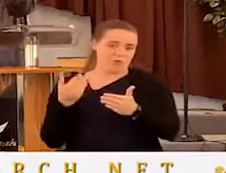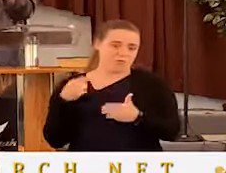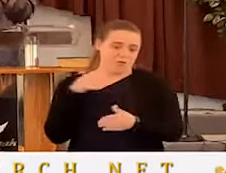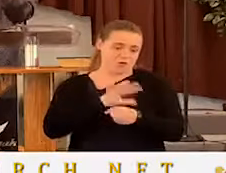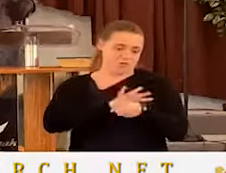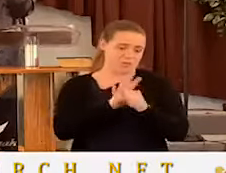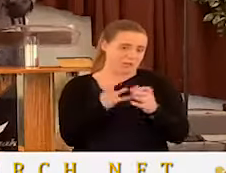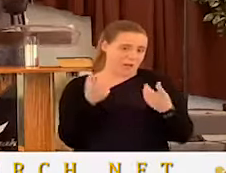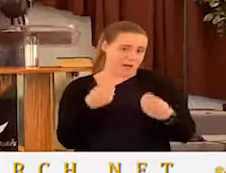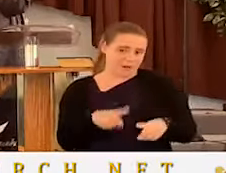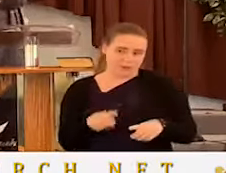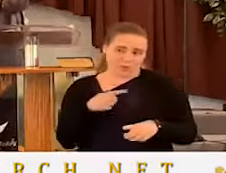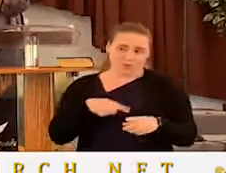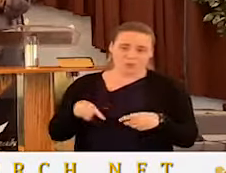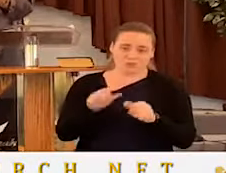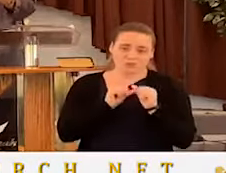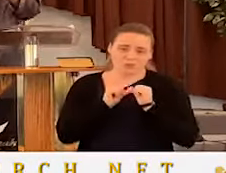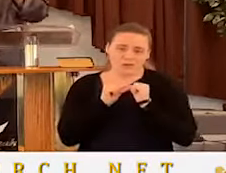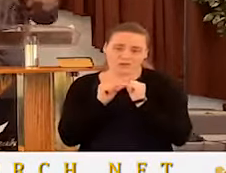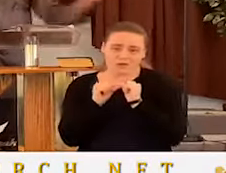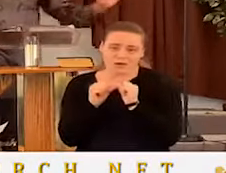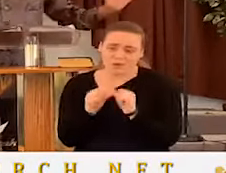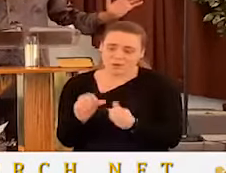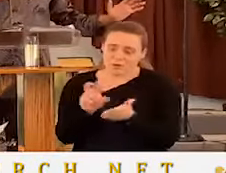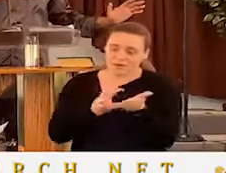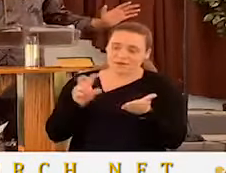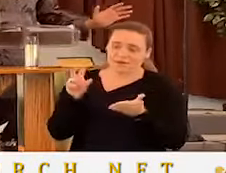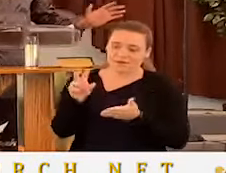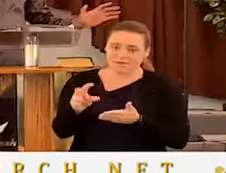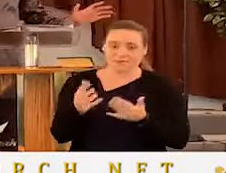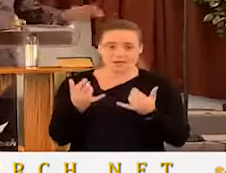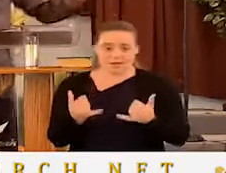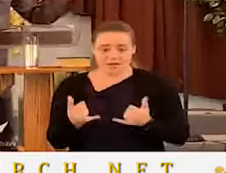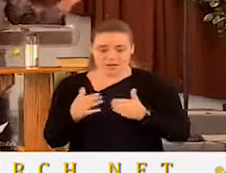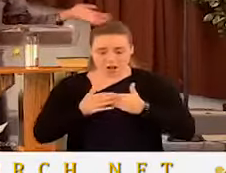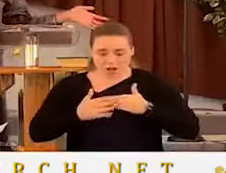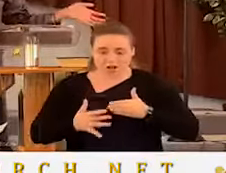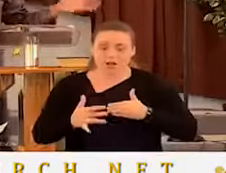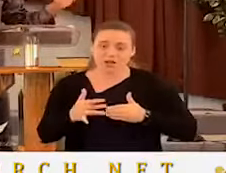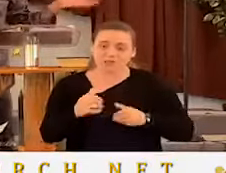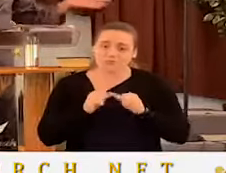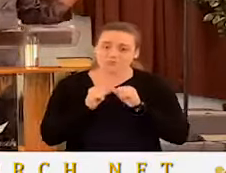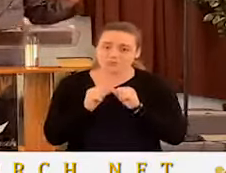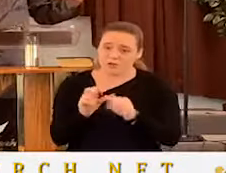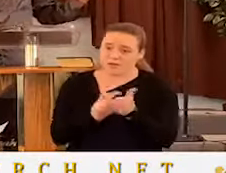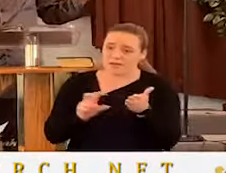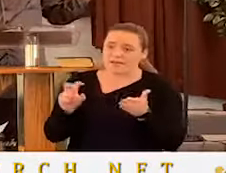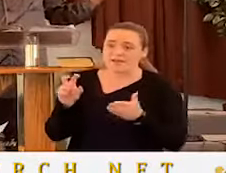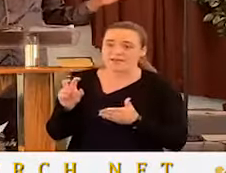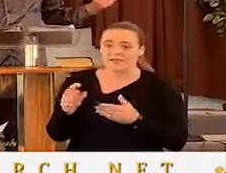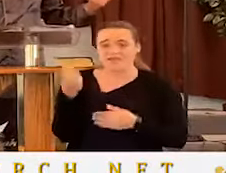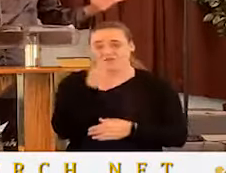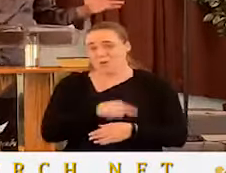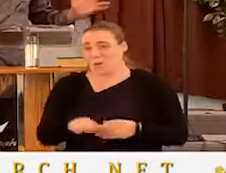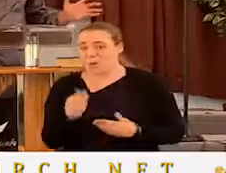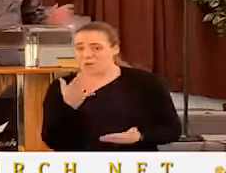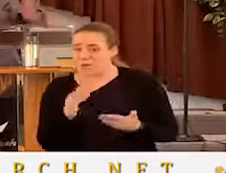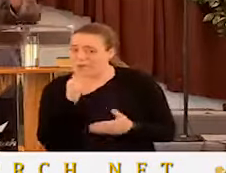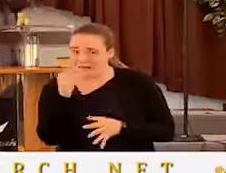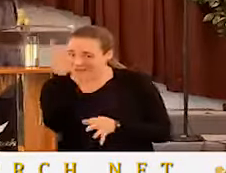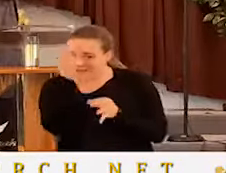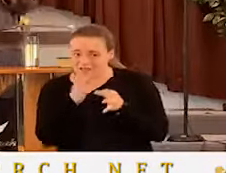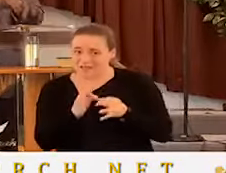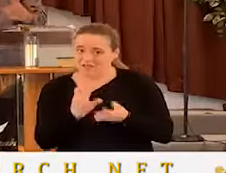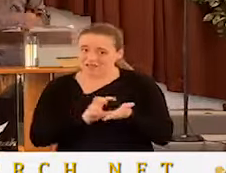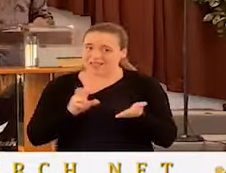us. Those that have been faithful to Him. Those that have not been faithful, you've been giving here, there, a little bit, maybe, if you haven't been giving at